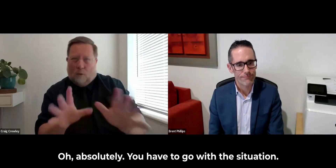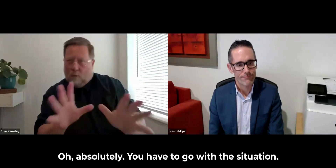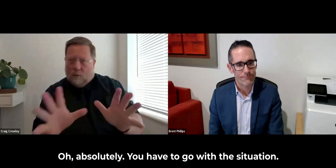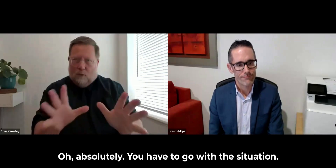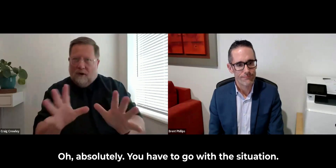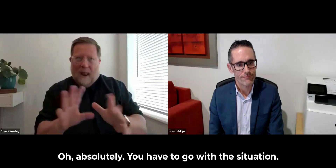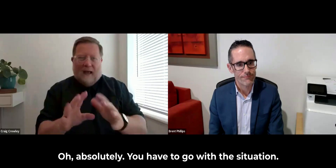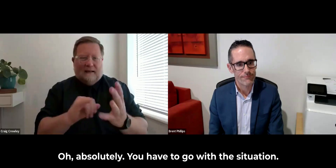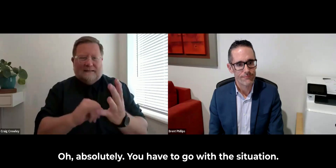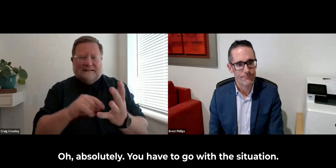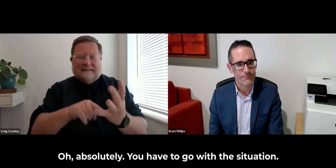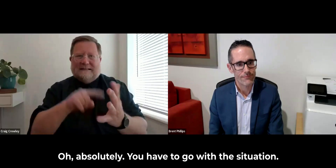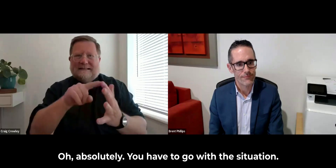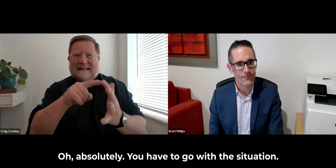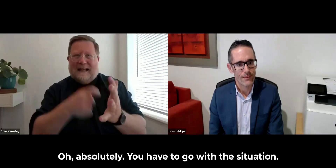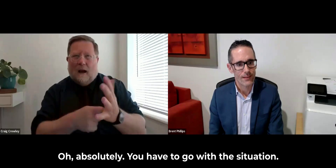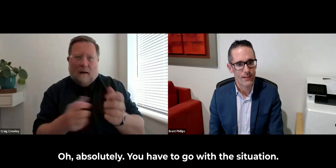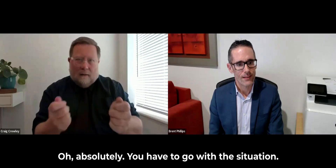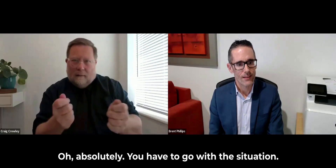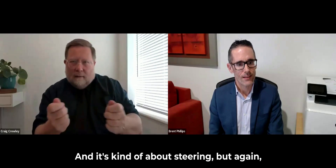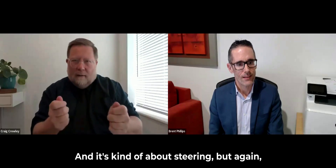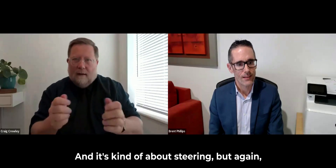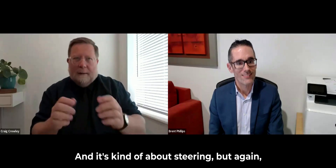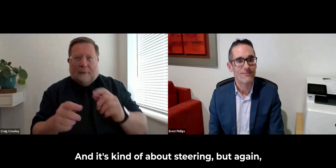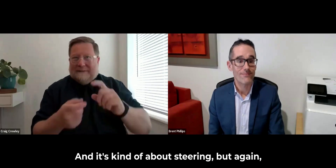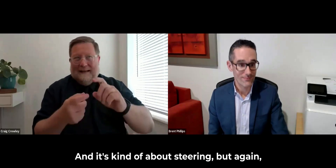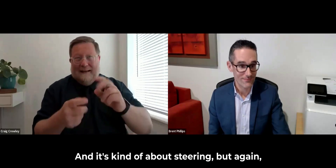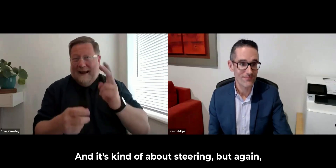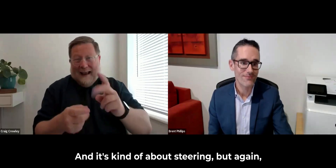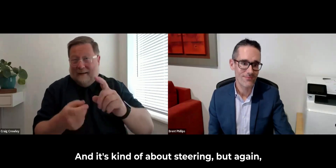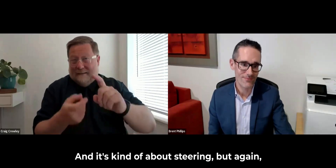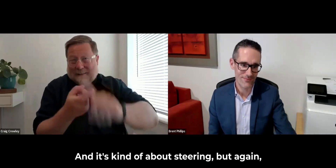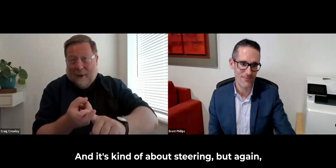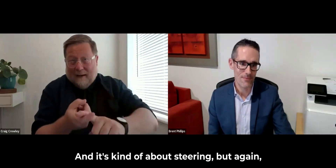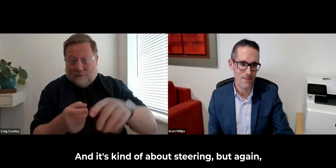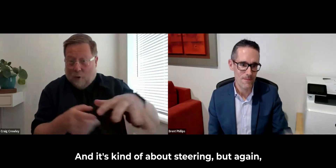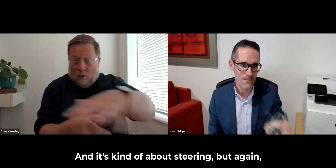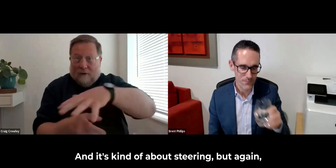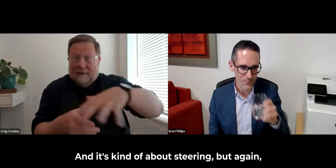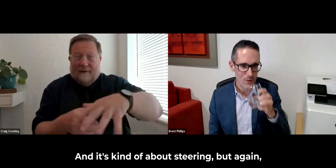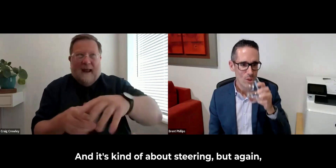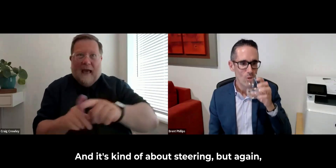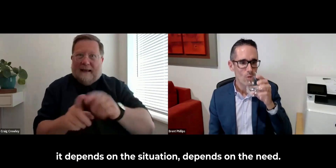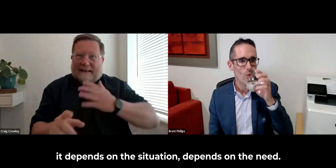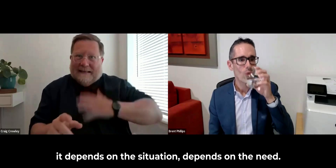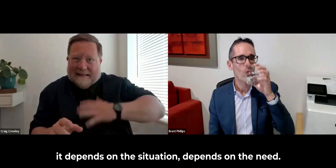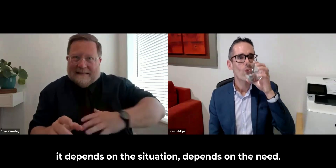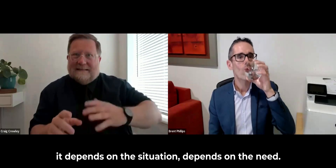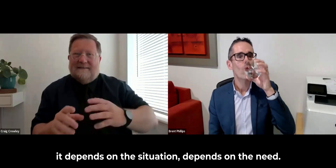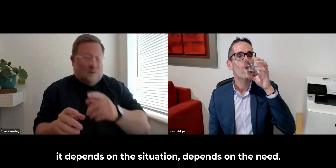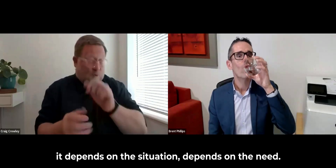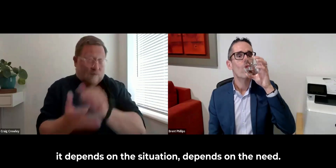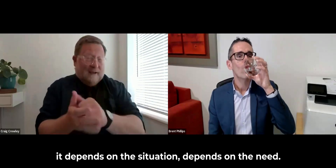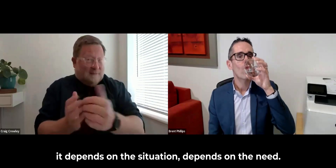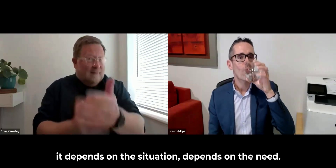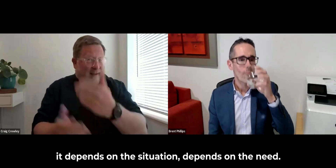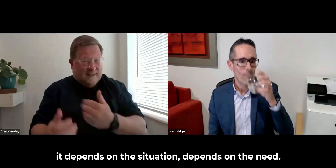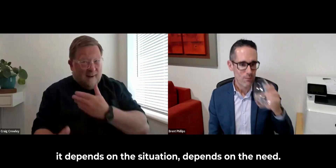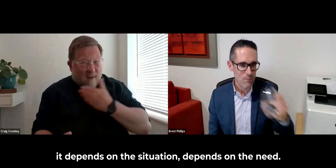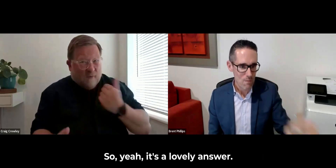to go with the situation, and it's kind of about steering. But again, it depends on the situation, depends on the need.